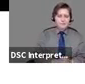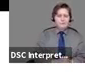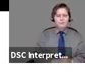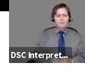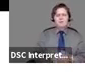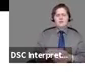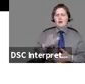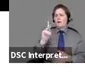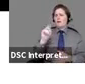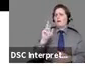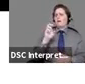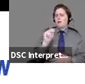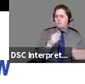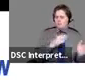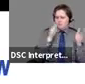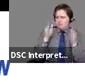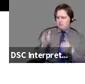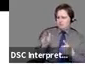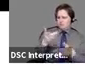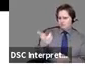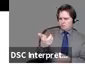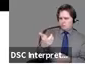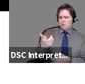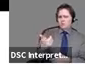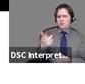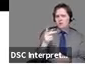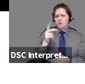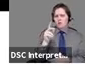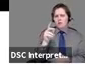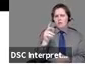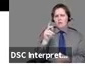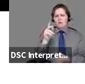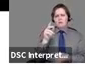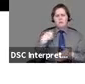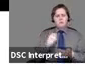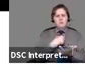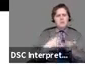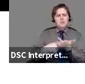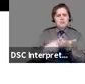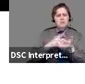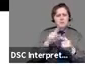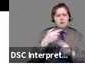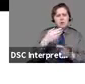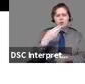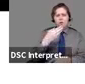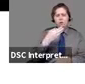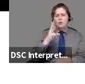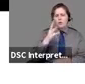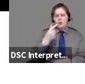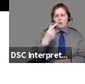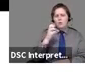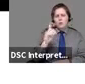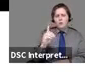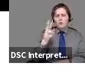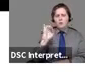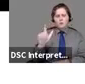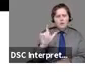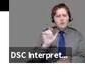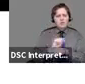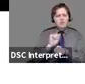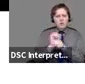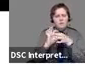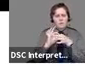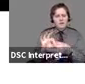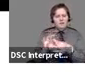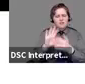me swing over to you and let's talk about the, Goodwill's Job Connection Center. And, we talked